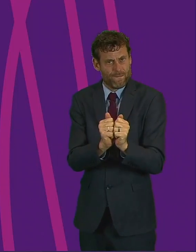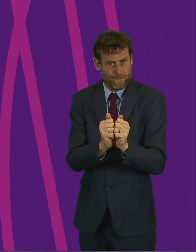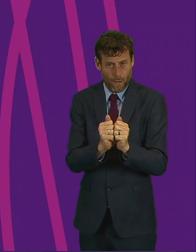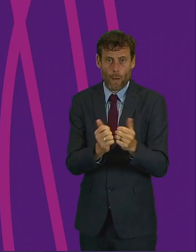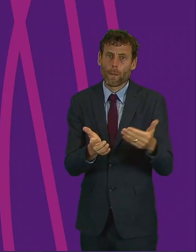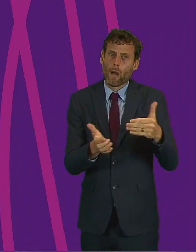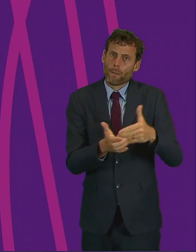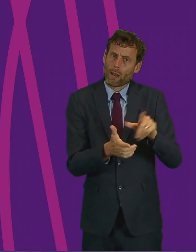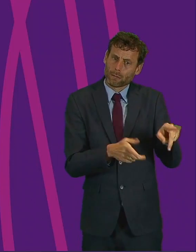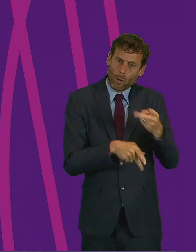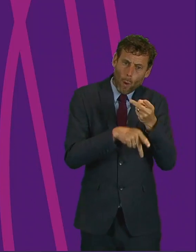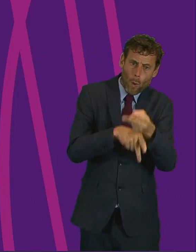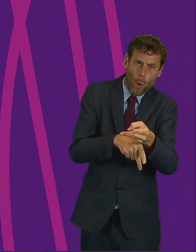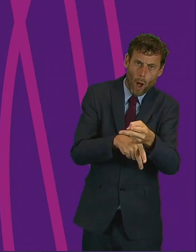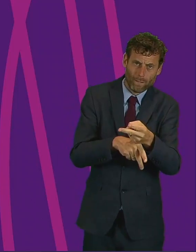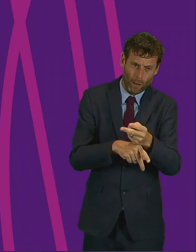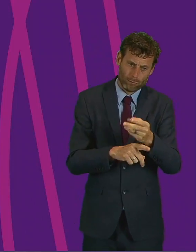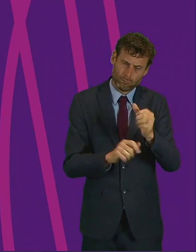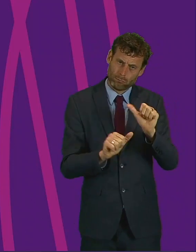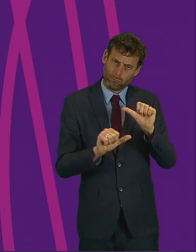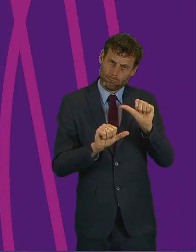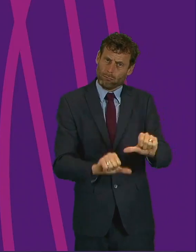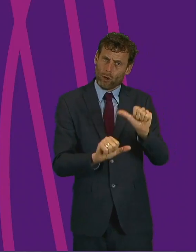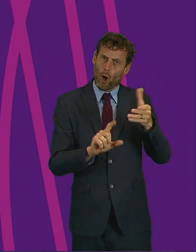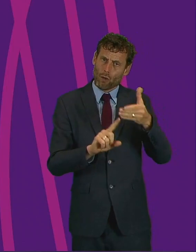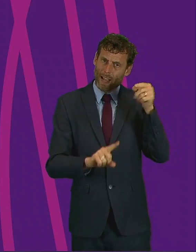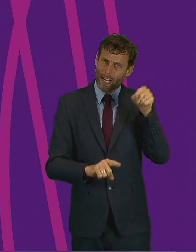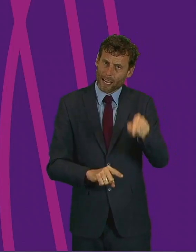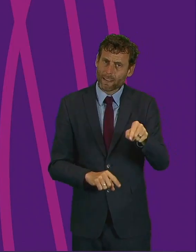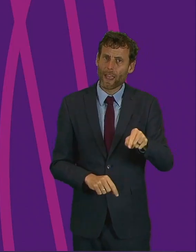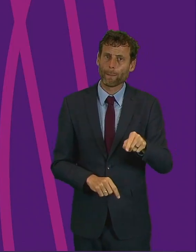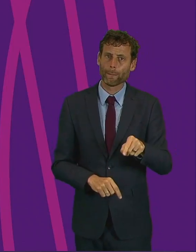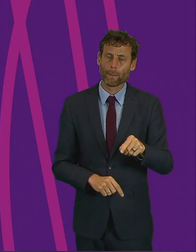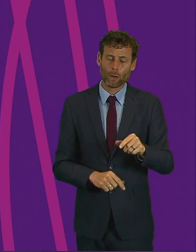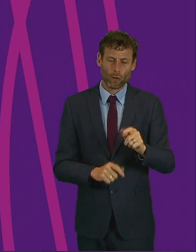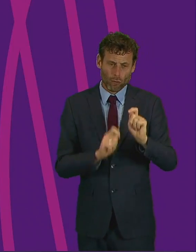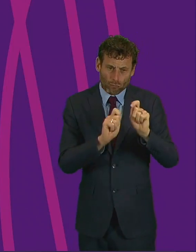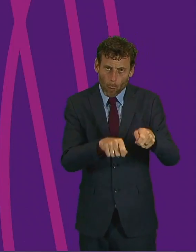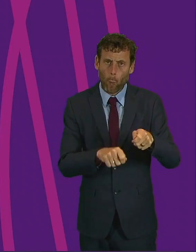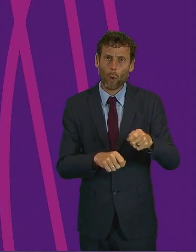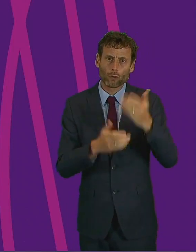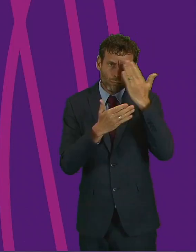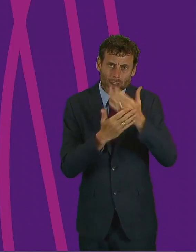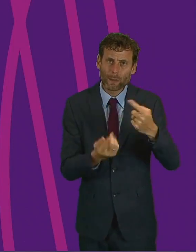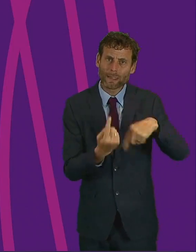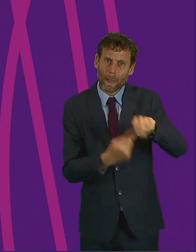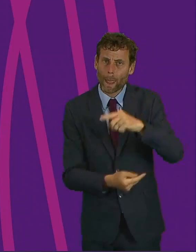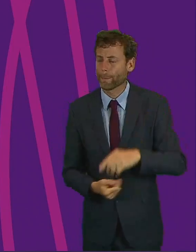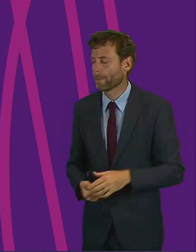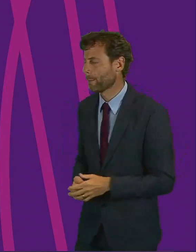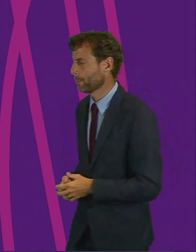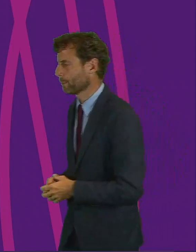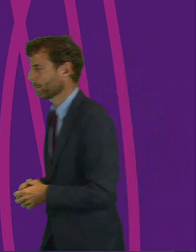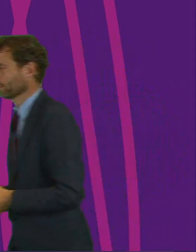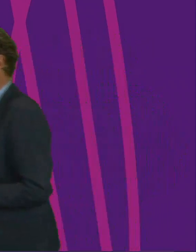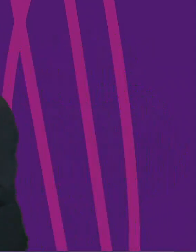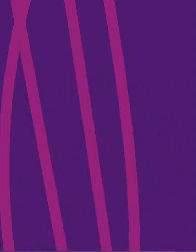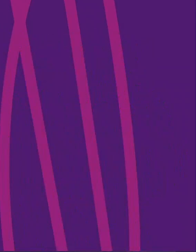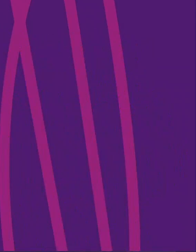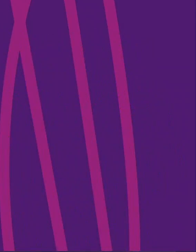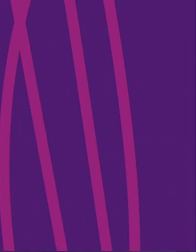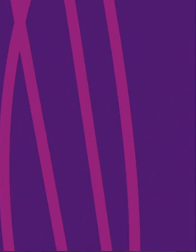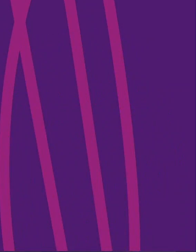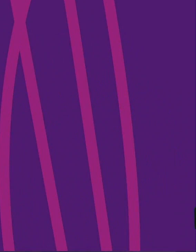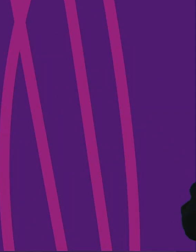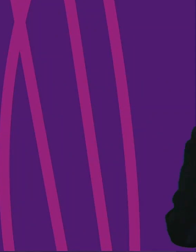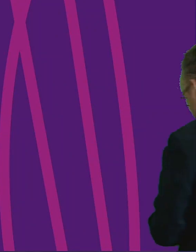them proper recognition, reward and the respect that they deserve. First Minister.